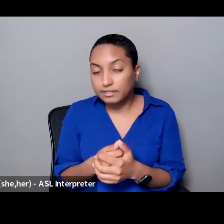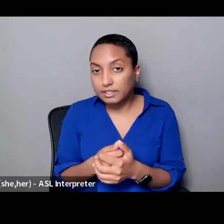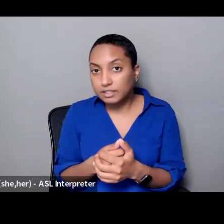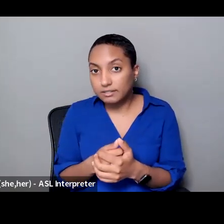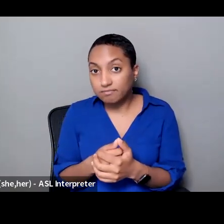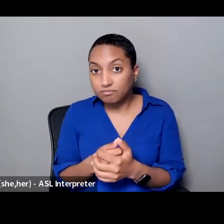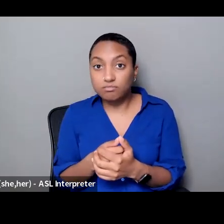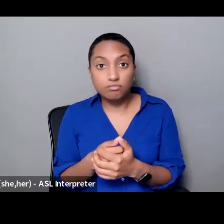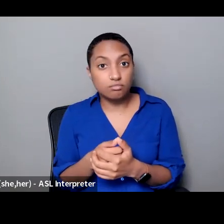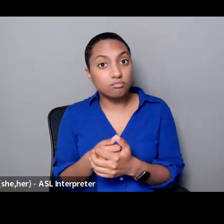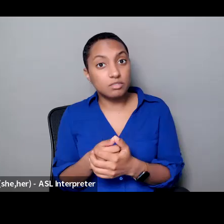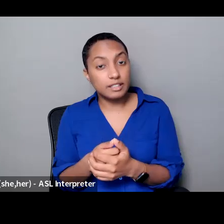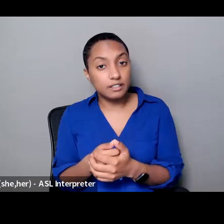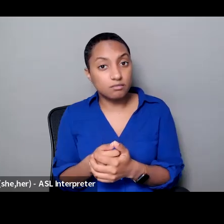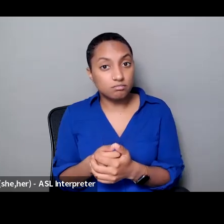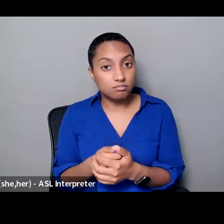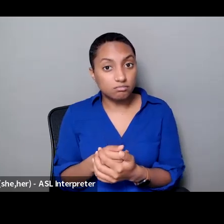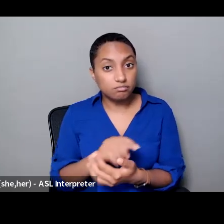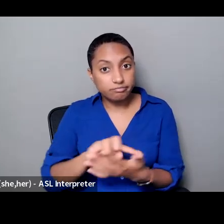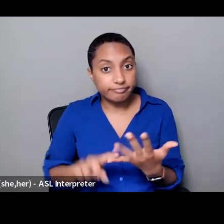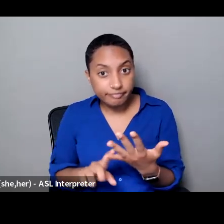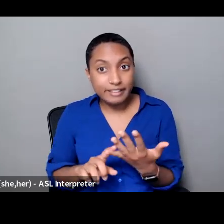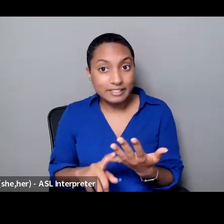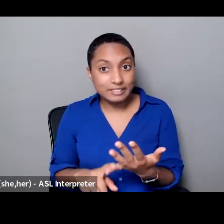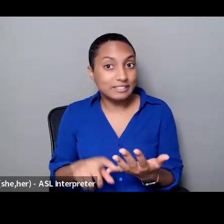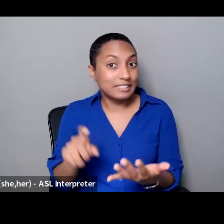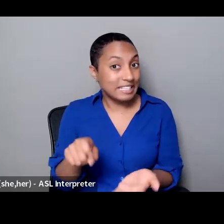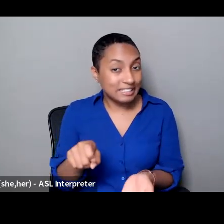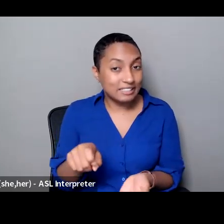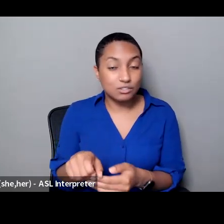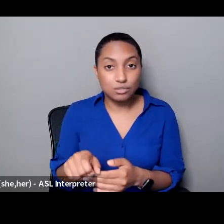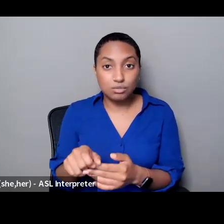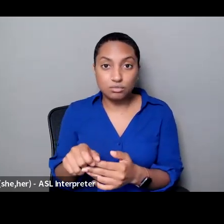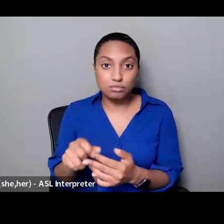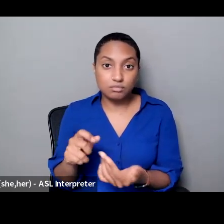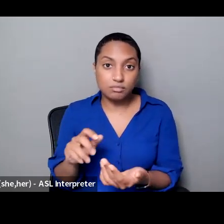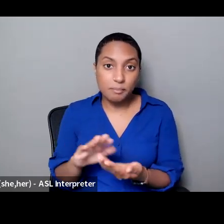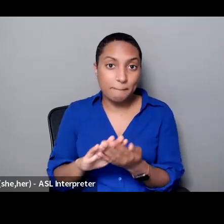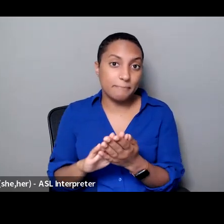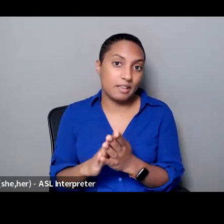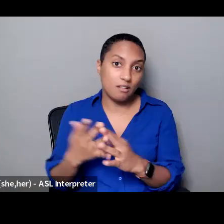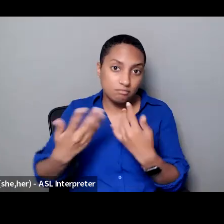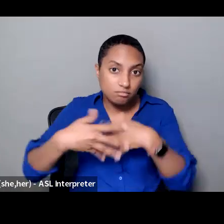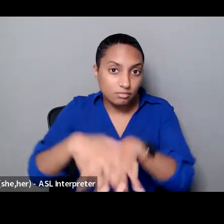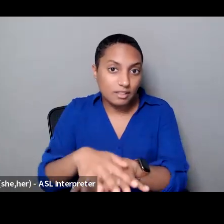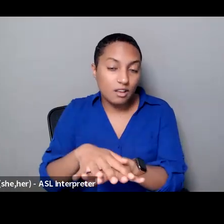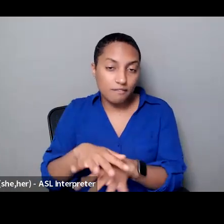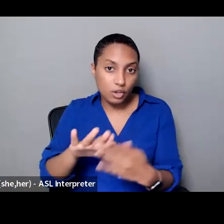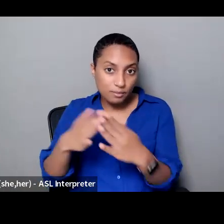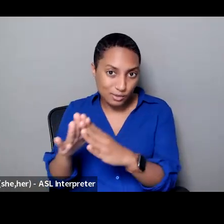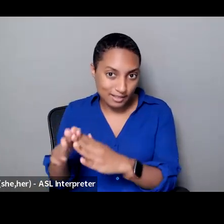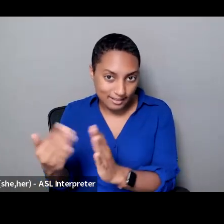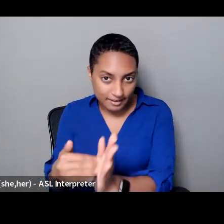need for getting back into equal access in the community. They are a long way from that in their